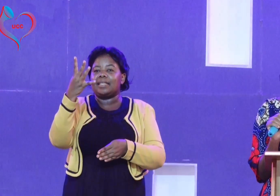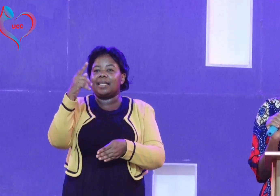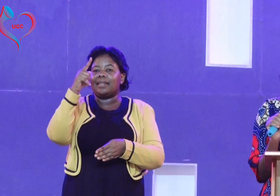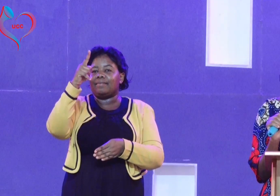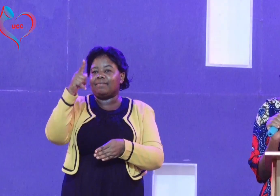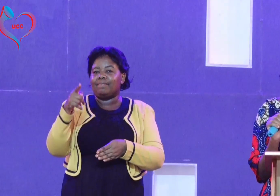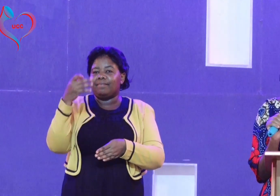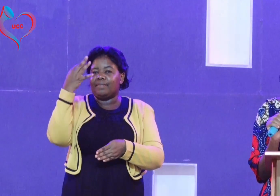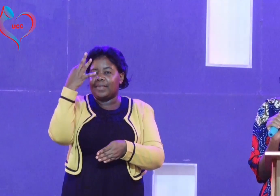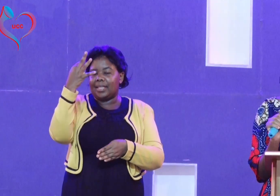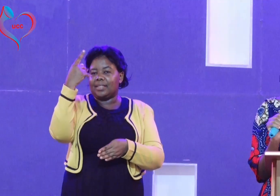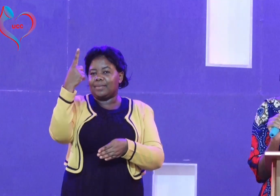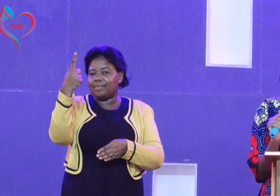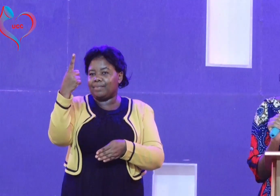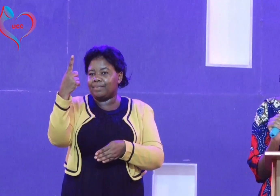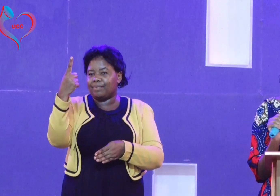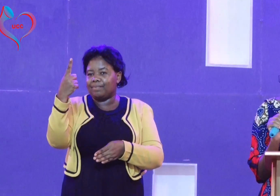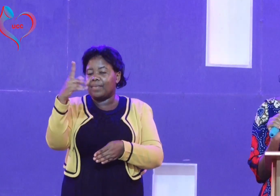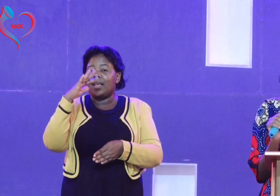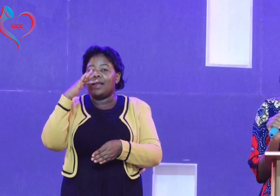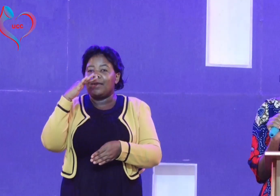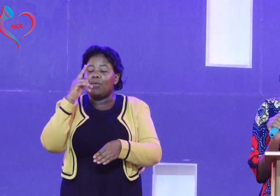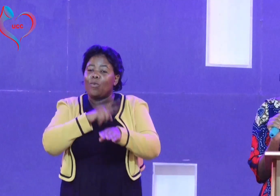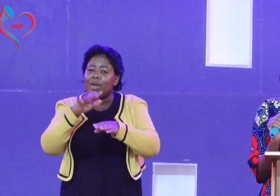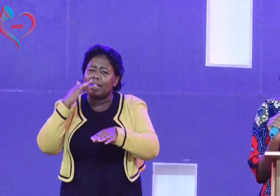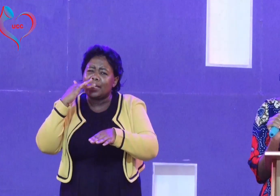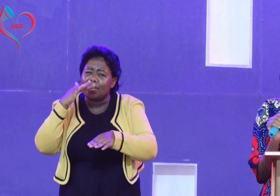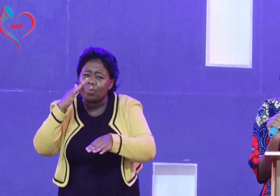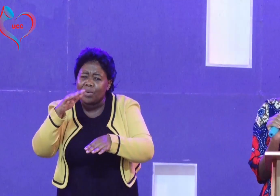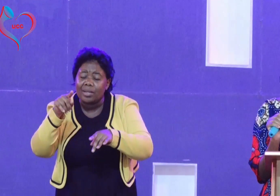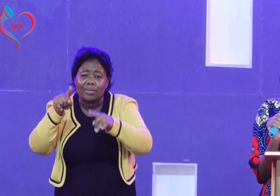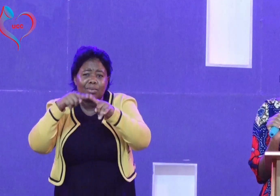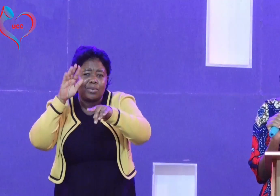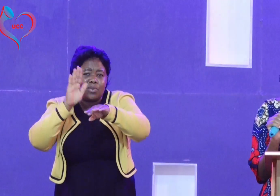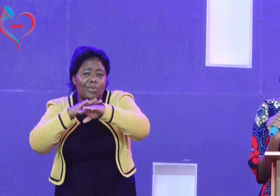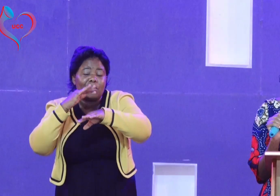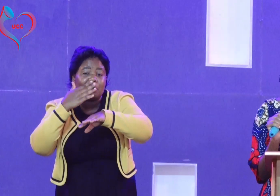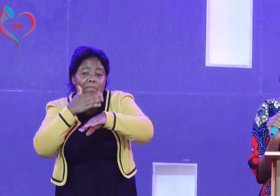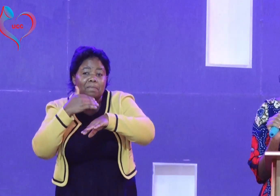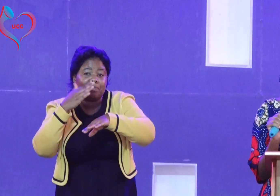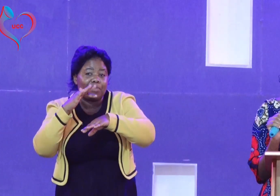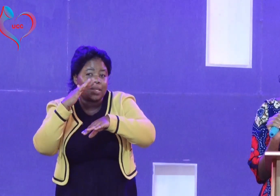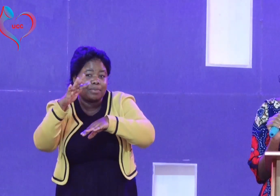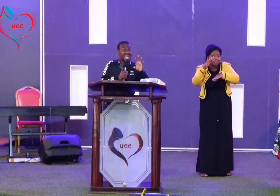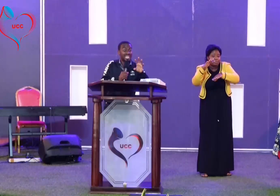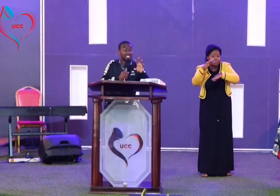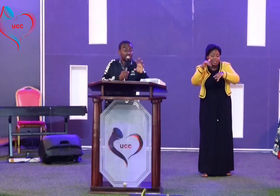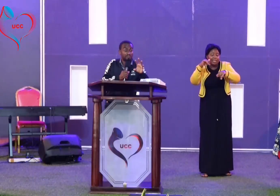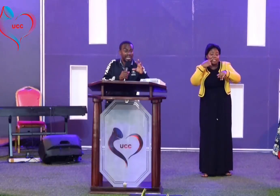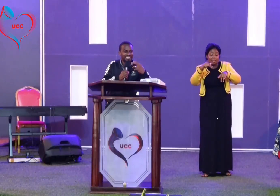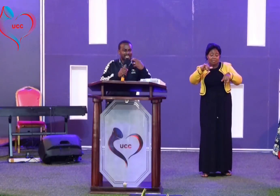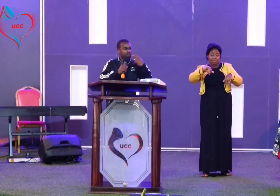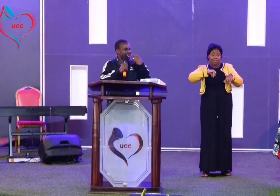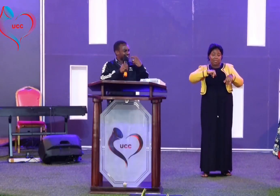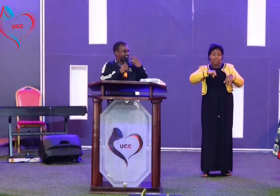Isaiah 4:31 Ekigambo kyali nga kikyali mu kamwa ka kabaka aba kyafulumya bwati kagamba nti nze